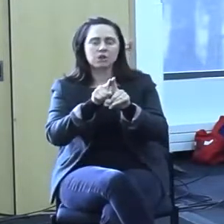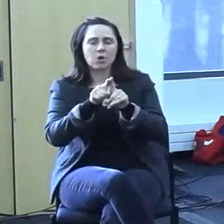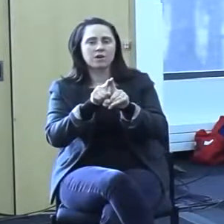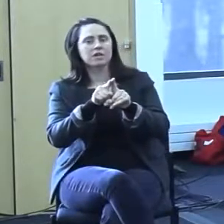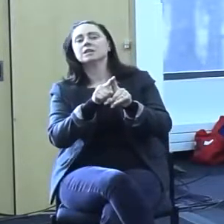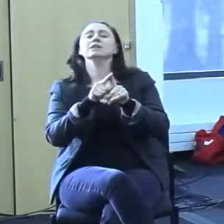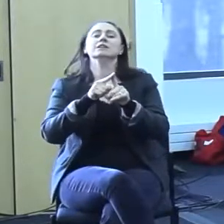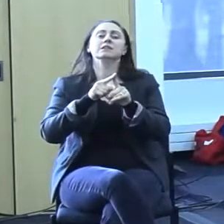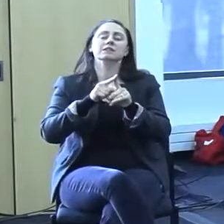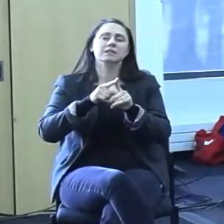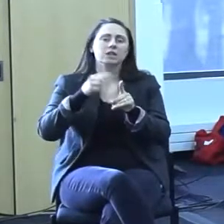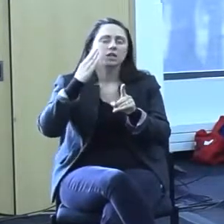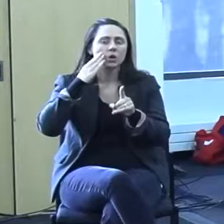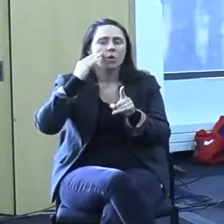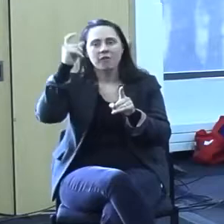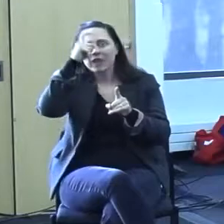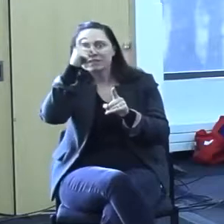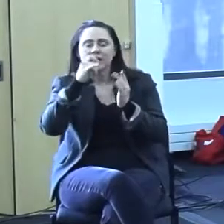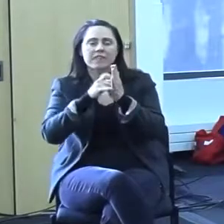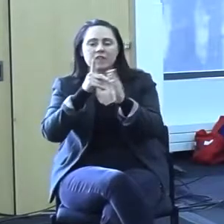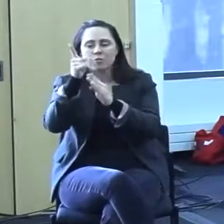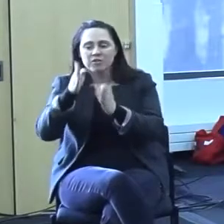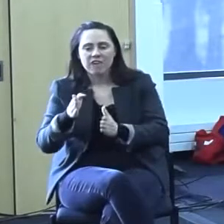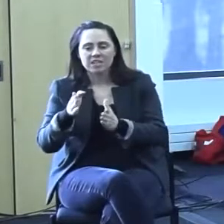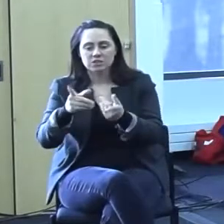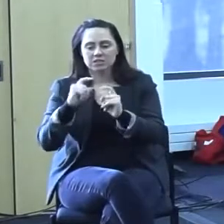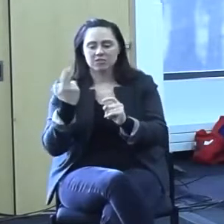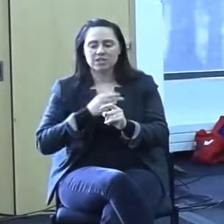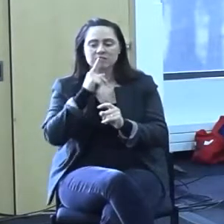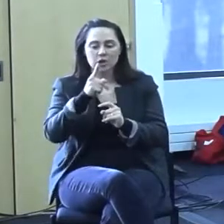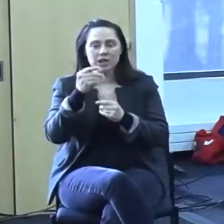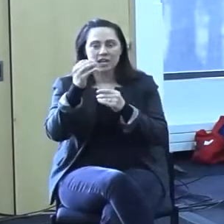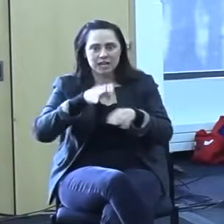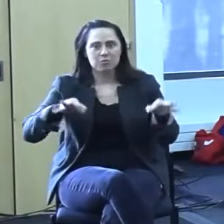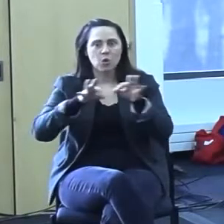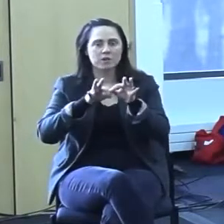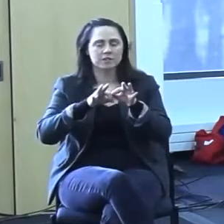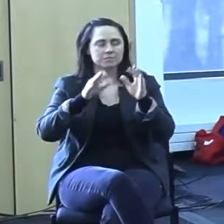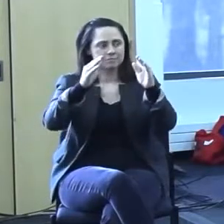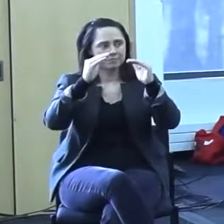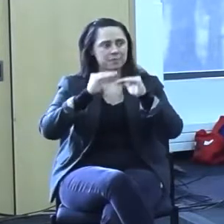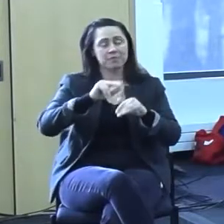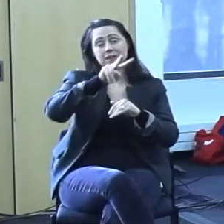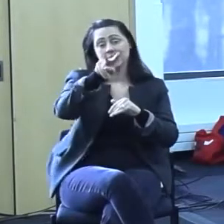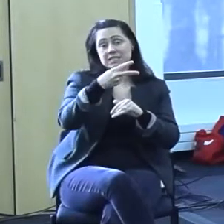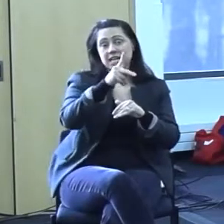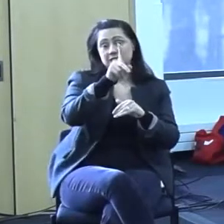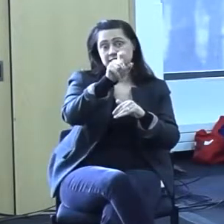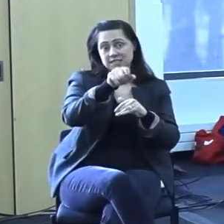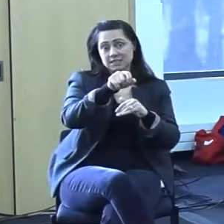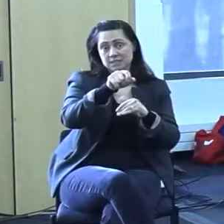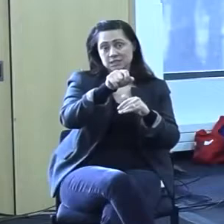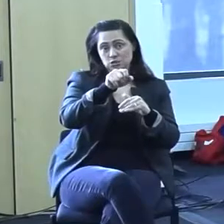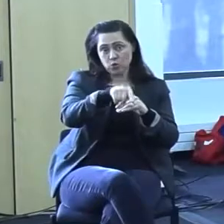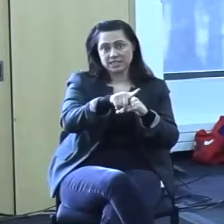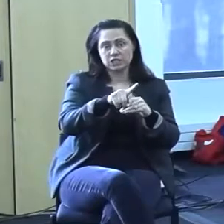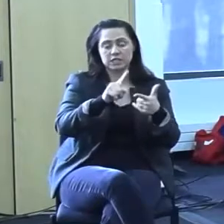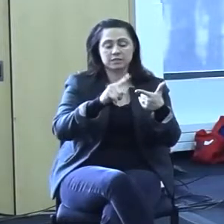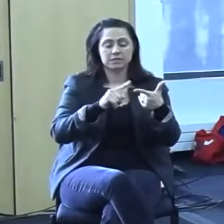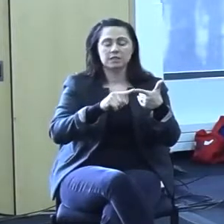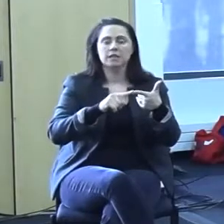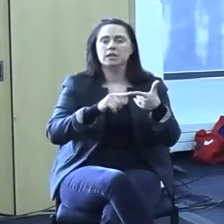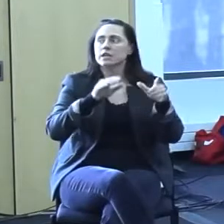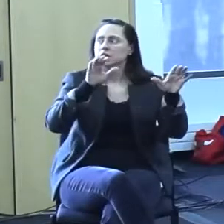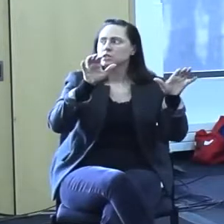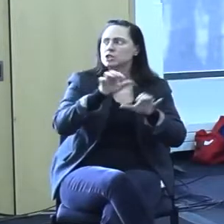the professionals give us is very important. I just want to go on to the second question for the student panelists. Do you